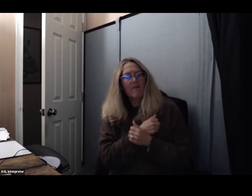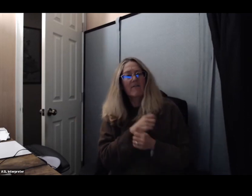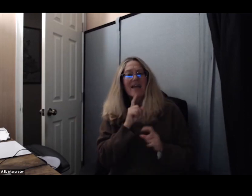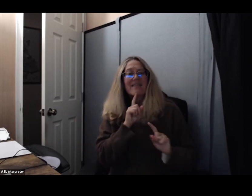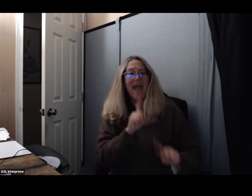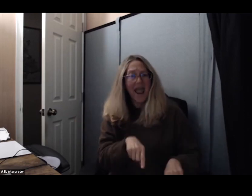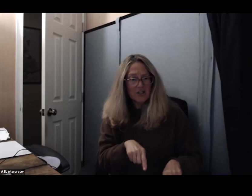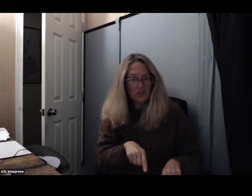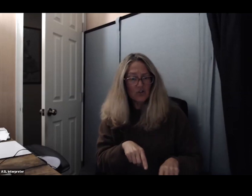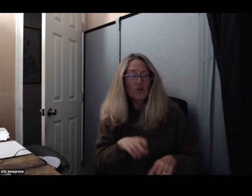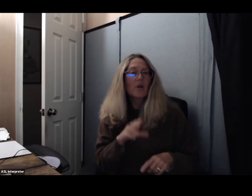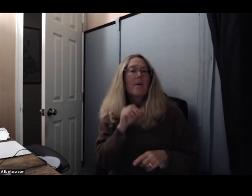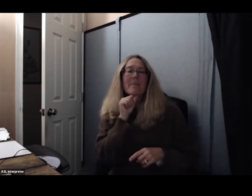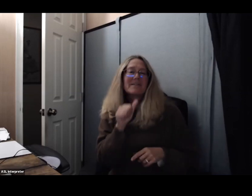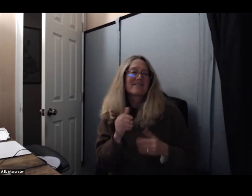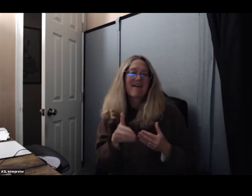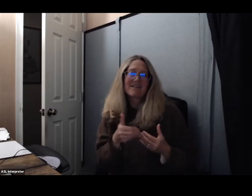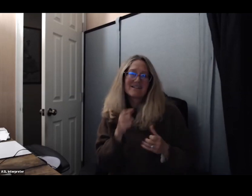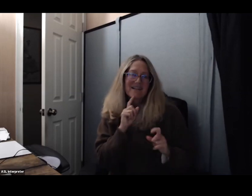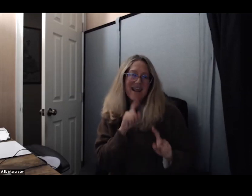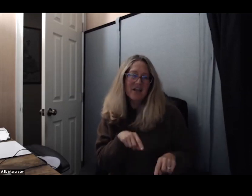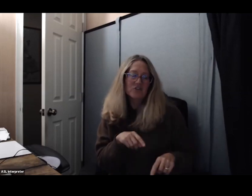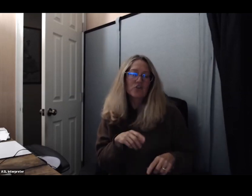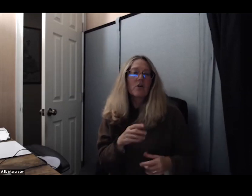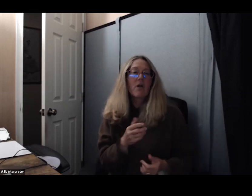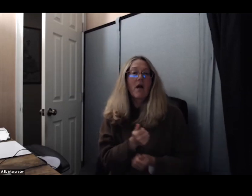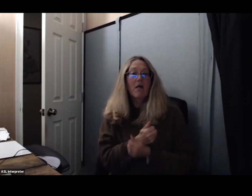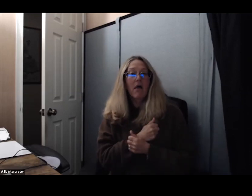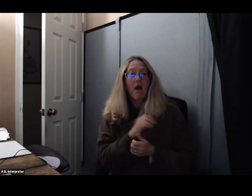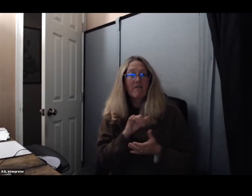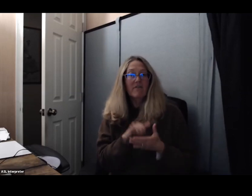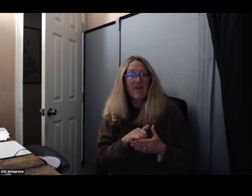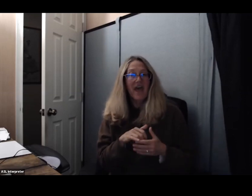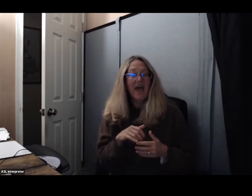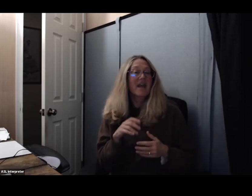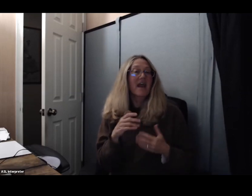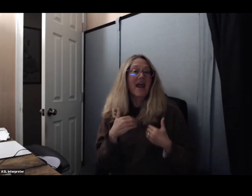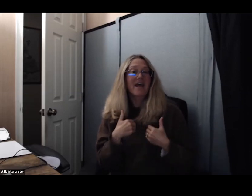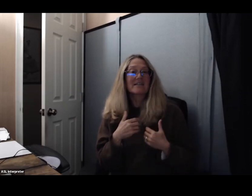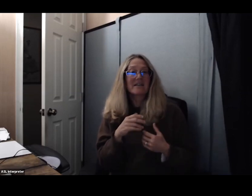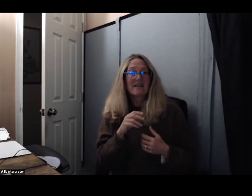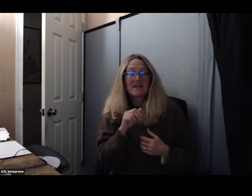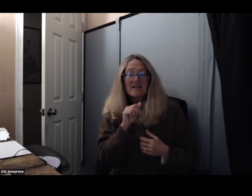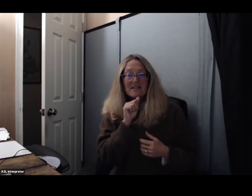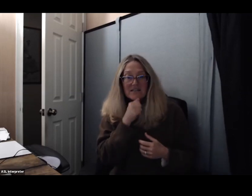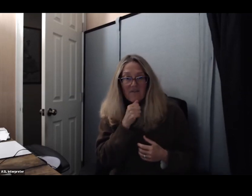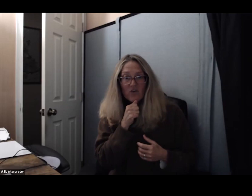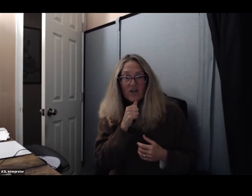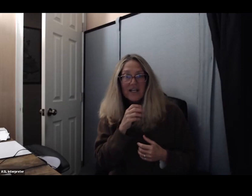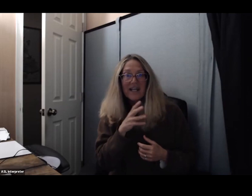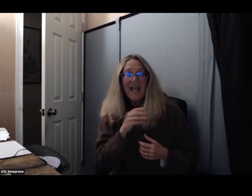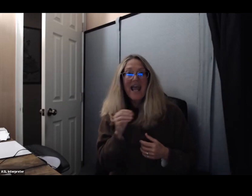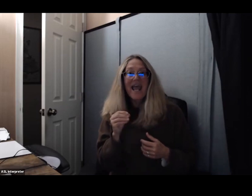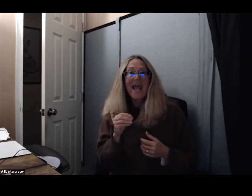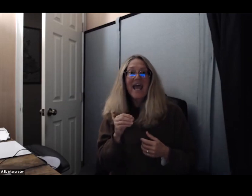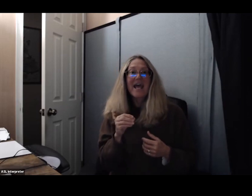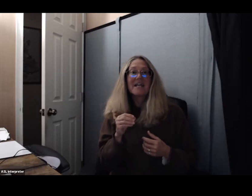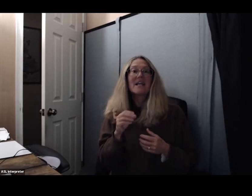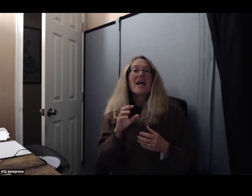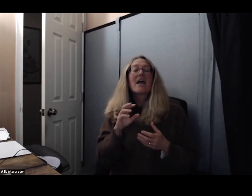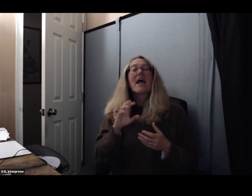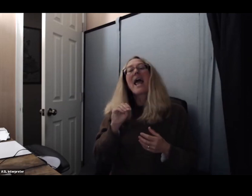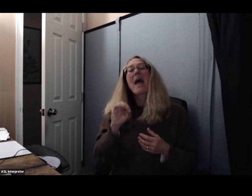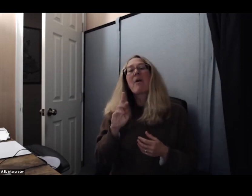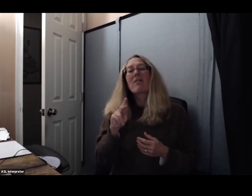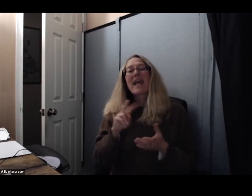answer, but it's not an easy answer. The love that redeems suffering and defeats hate is agape,